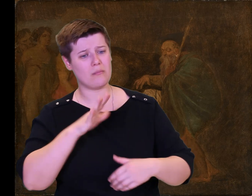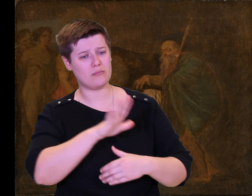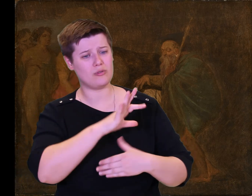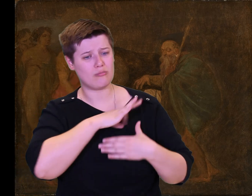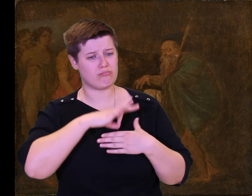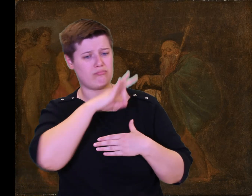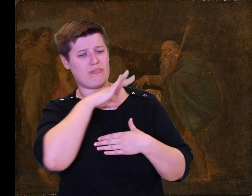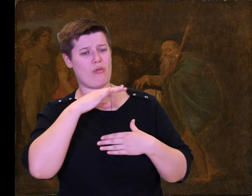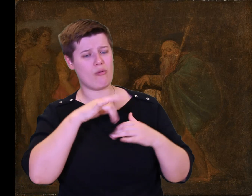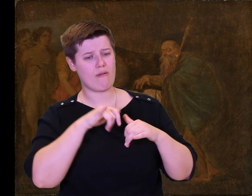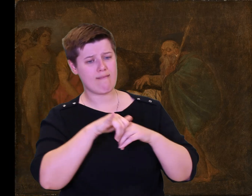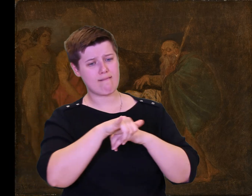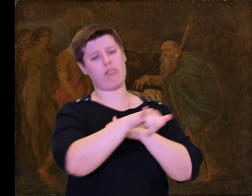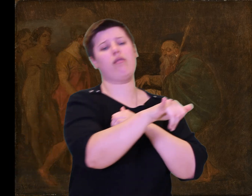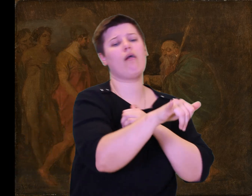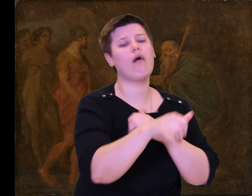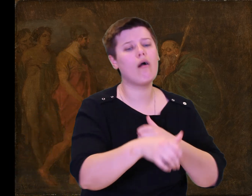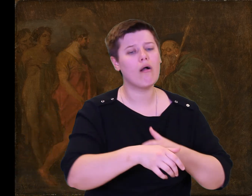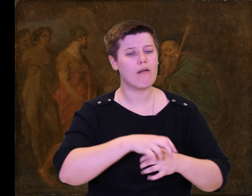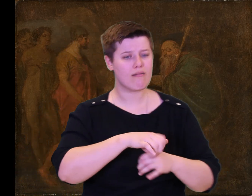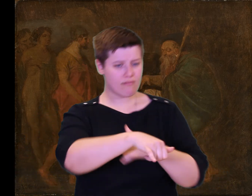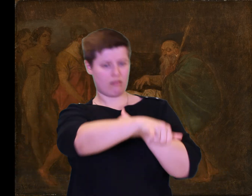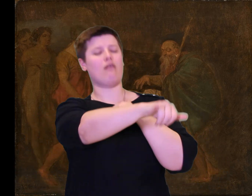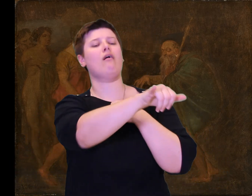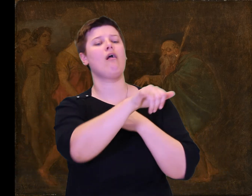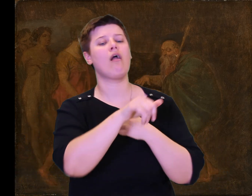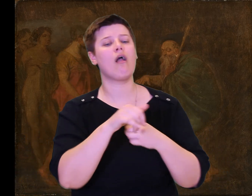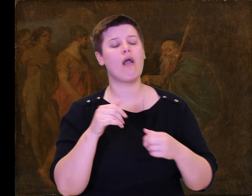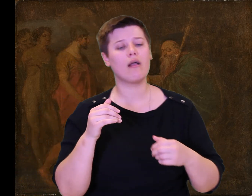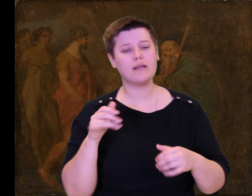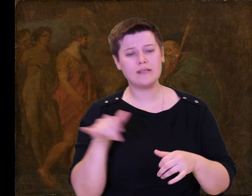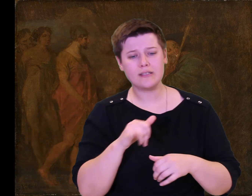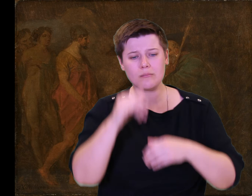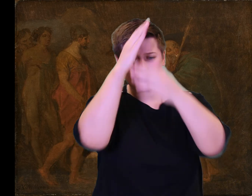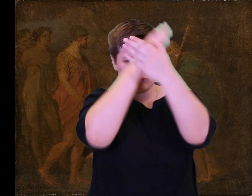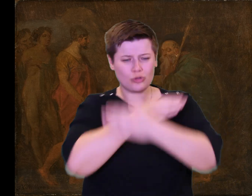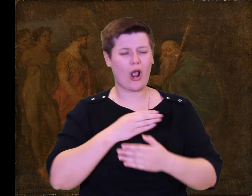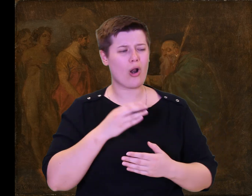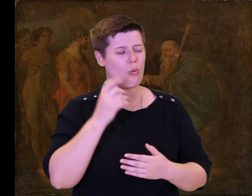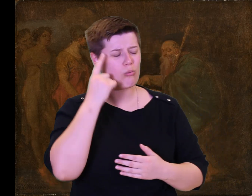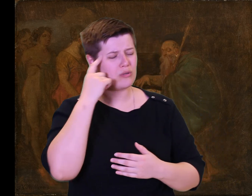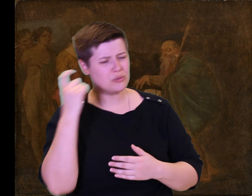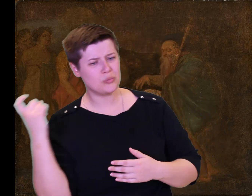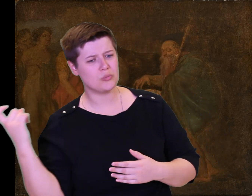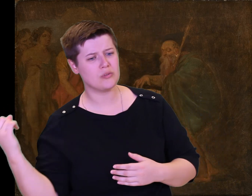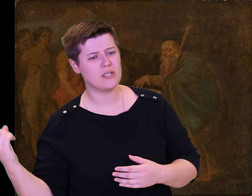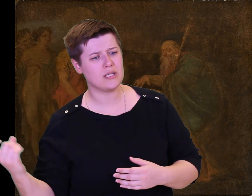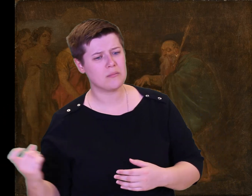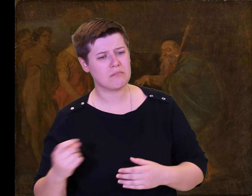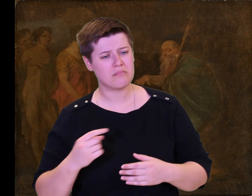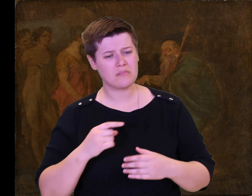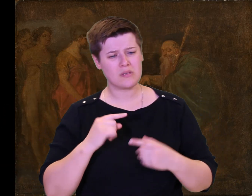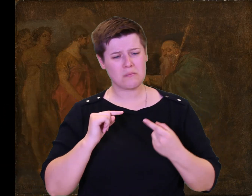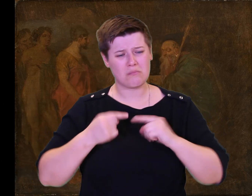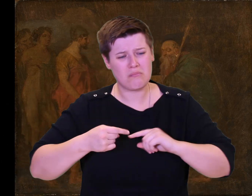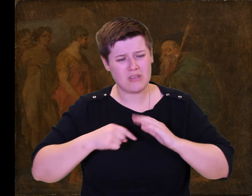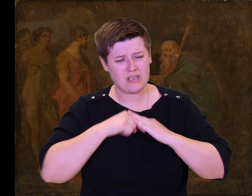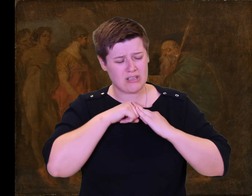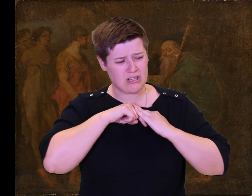3 times I tried, longing to touch her, but 3 times her ghost flew from my